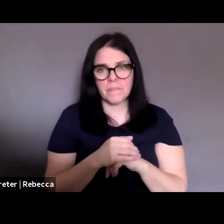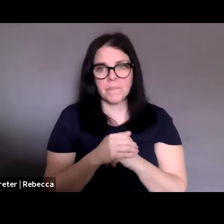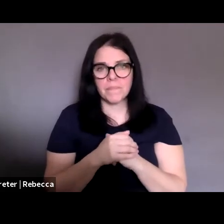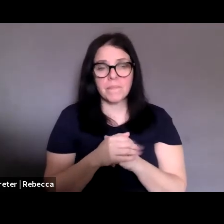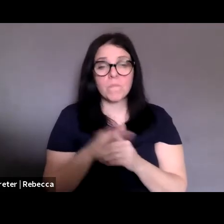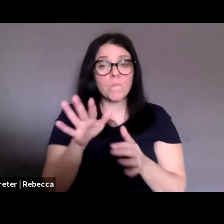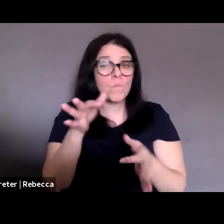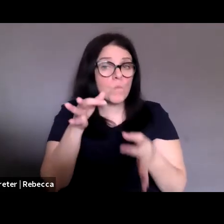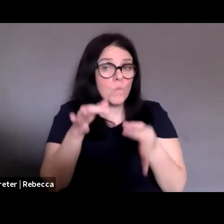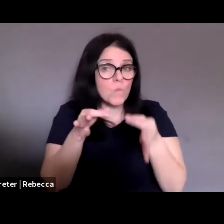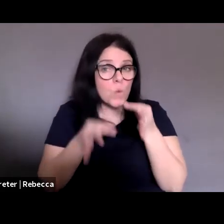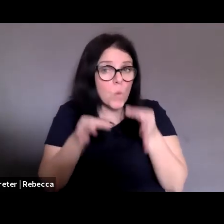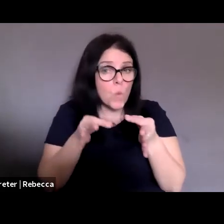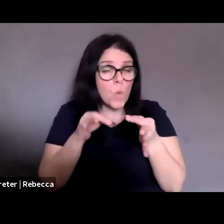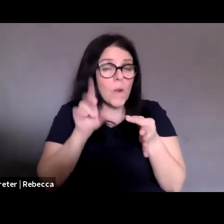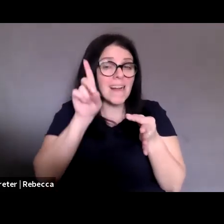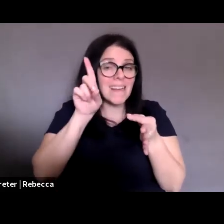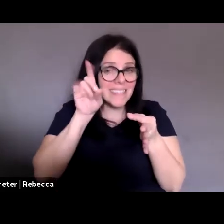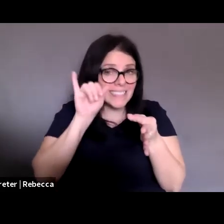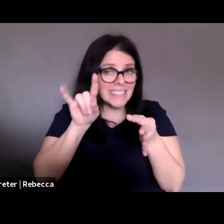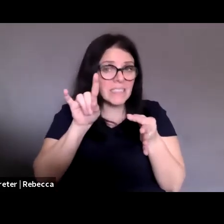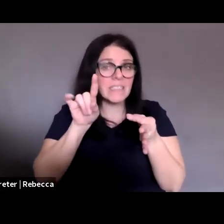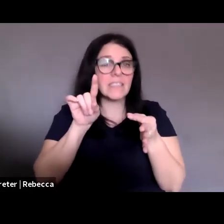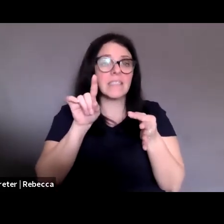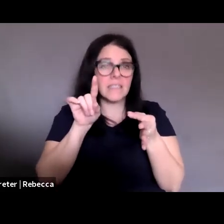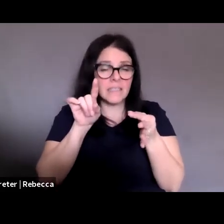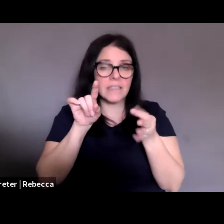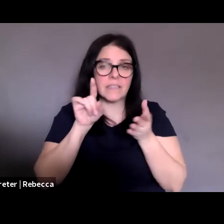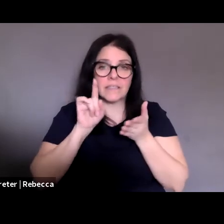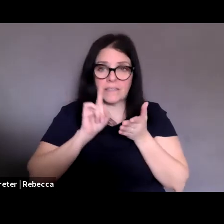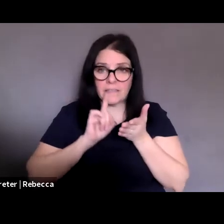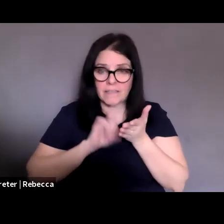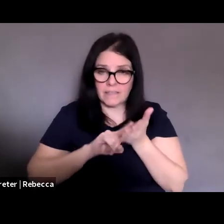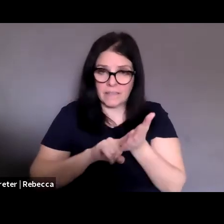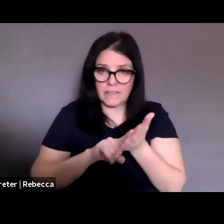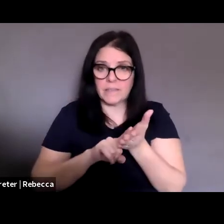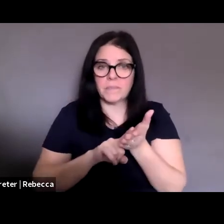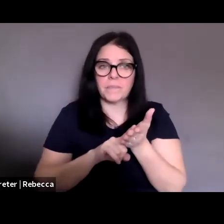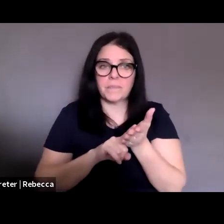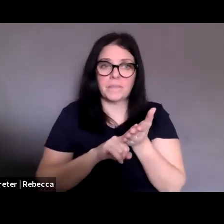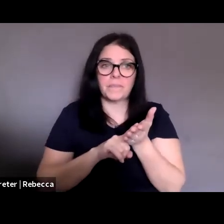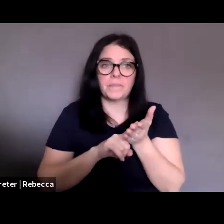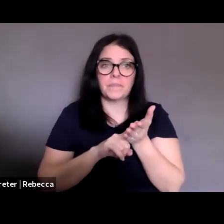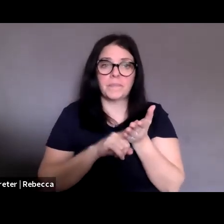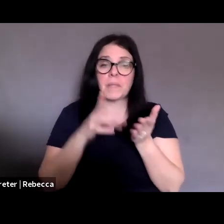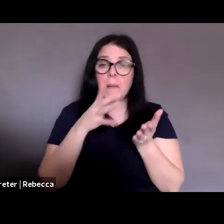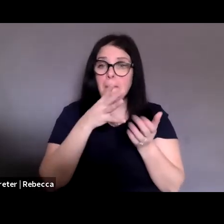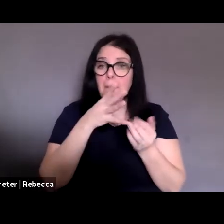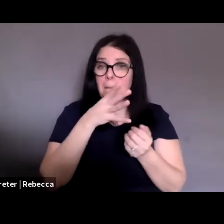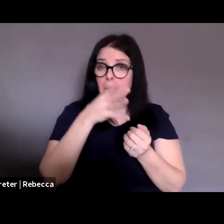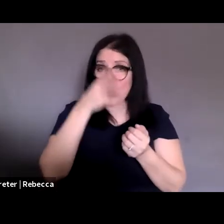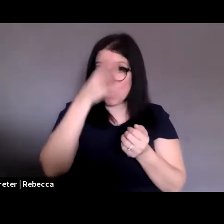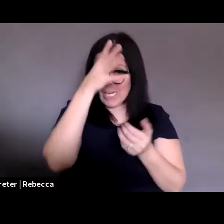did make parental alienation findings in favor of alleged